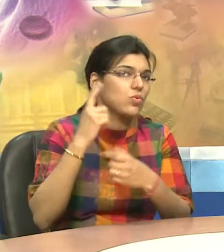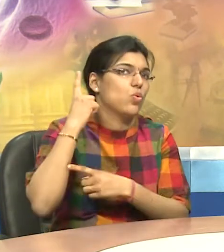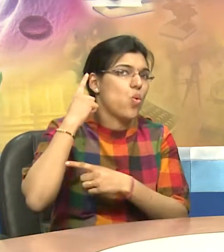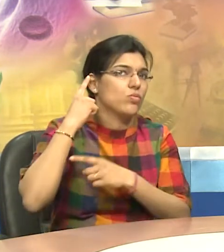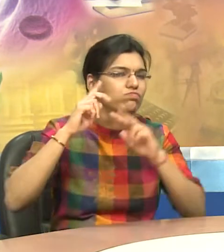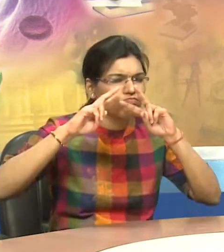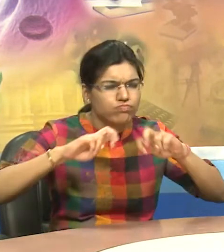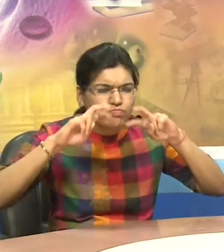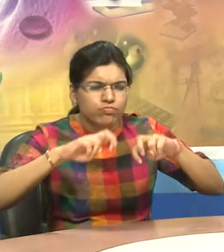studying